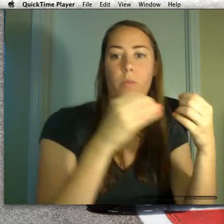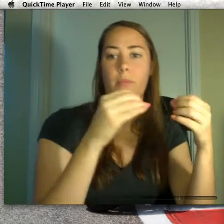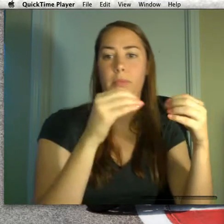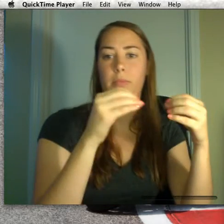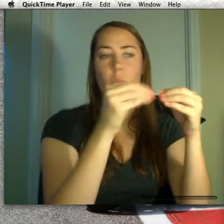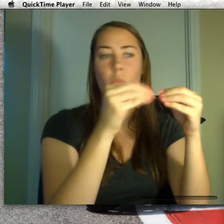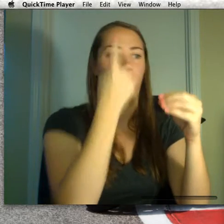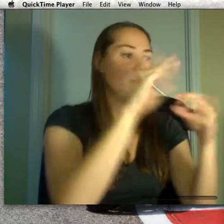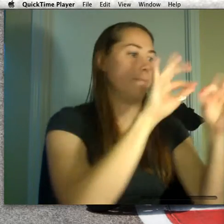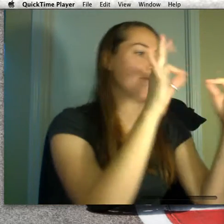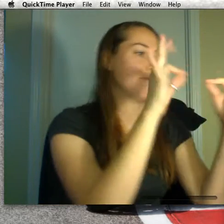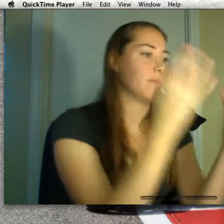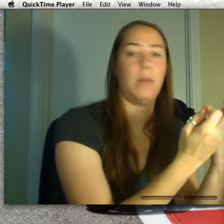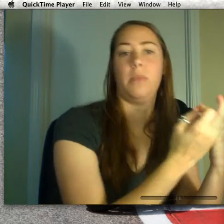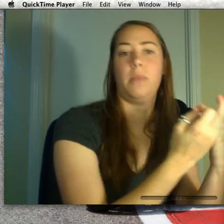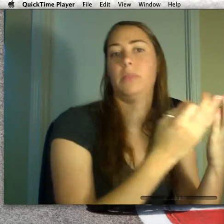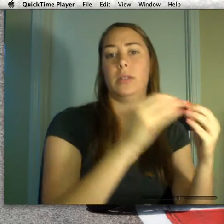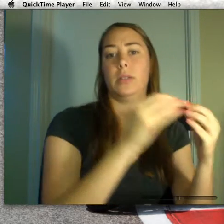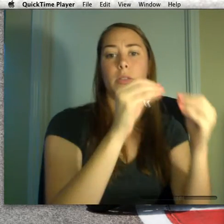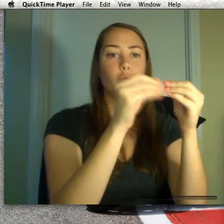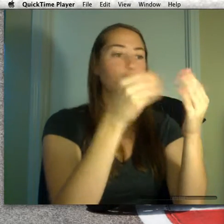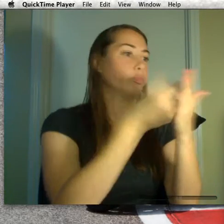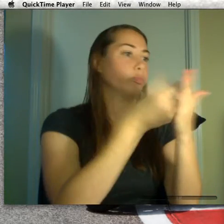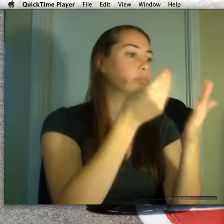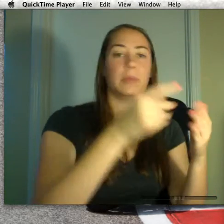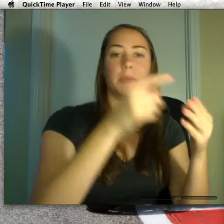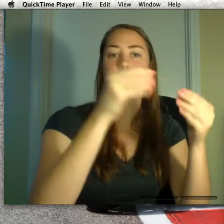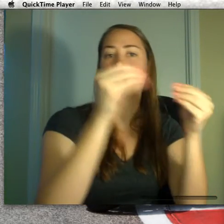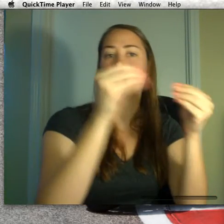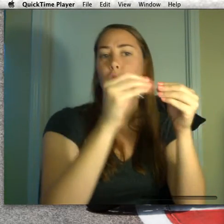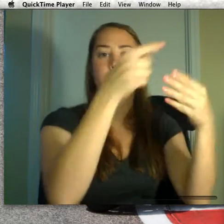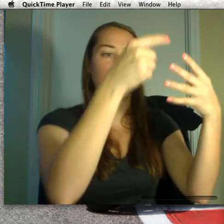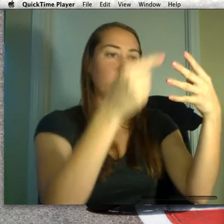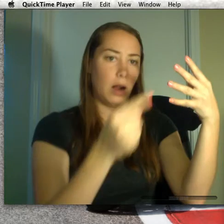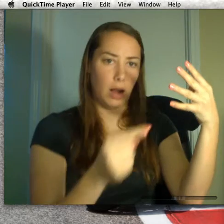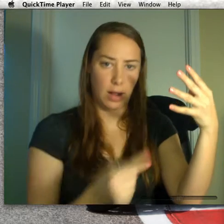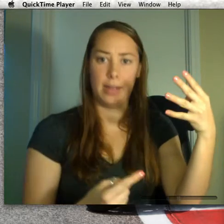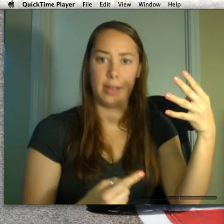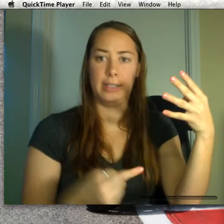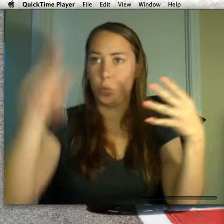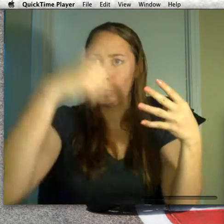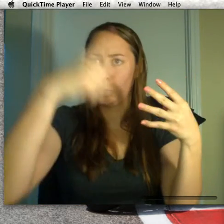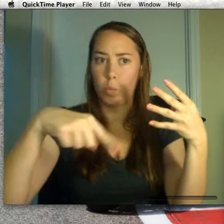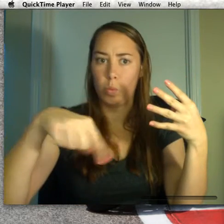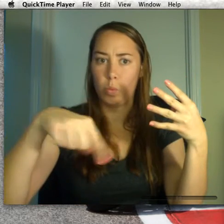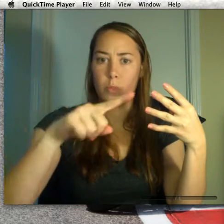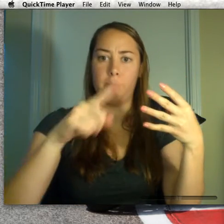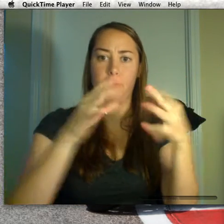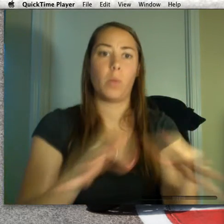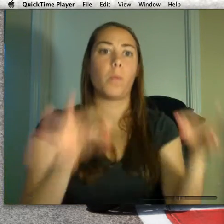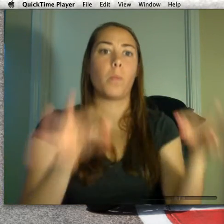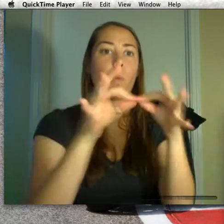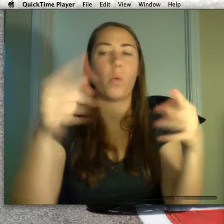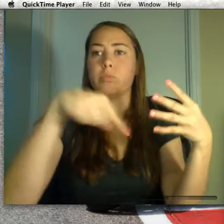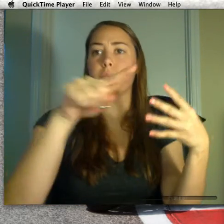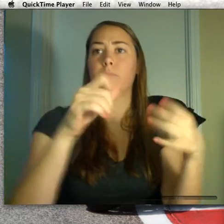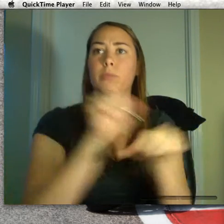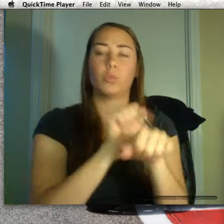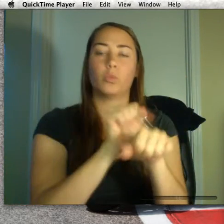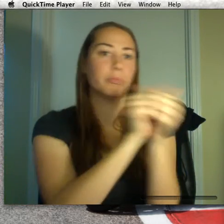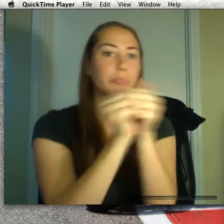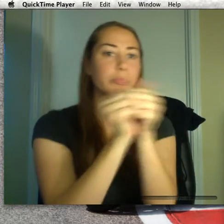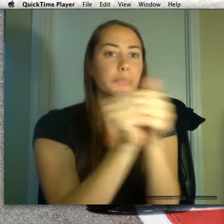order. And some people expressed themselves in different ways. Some people were building